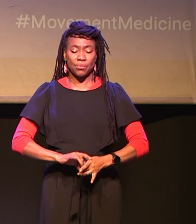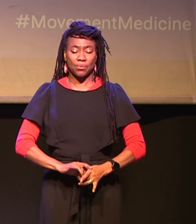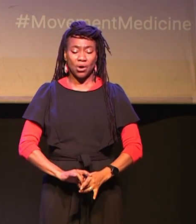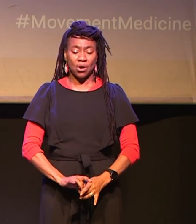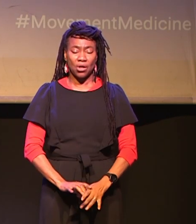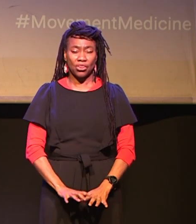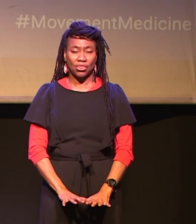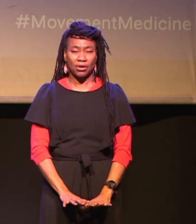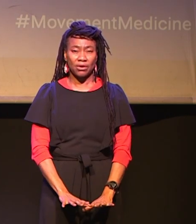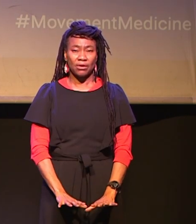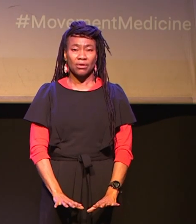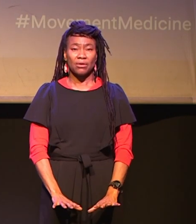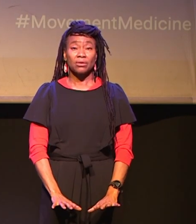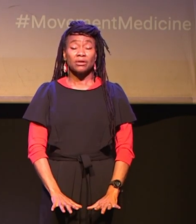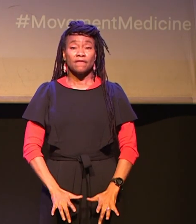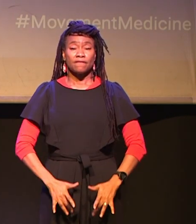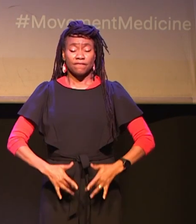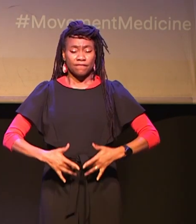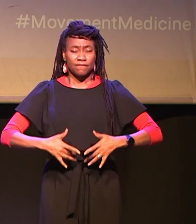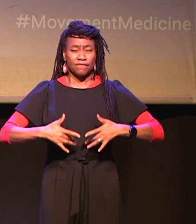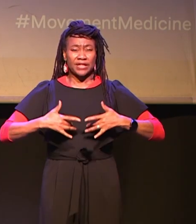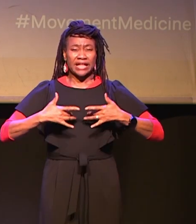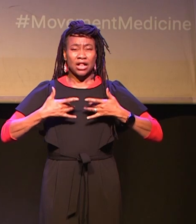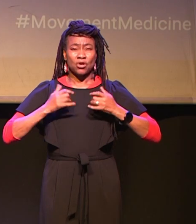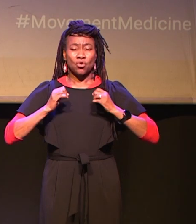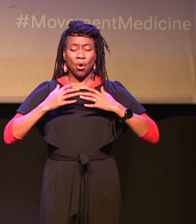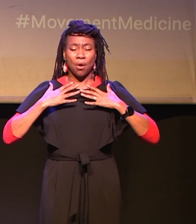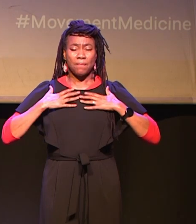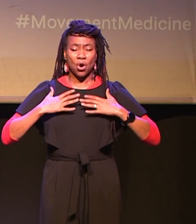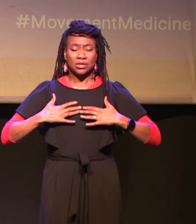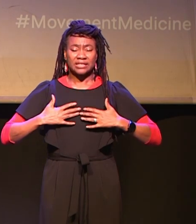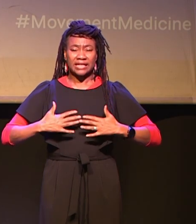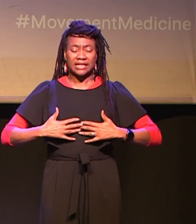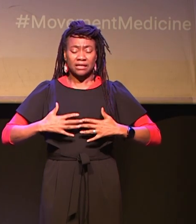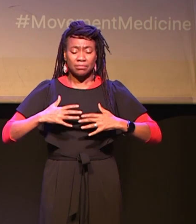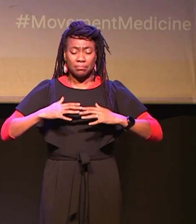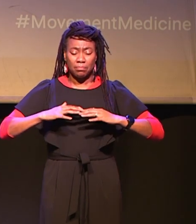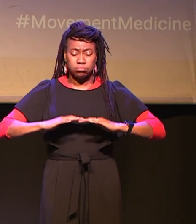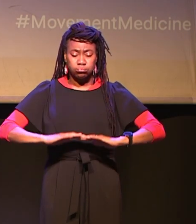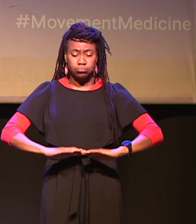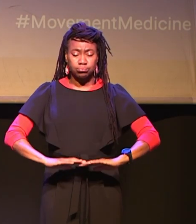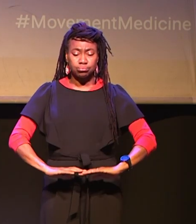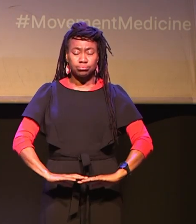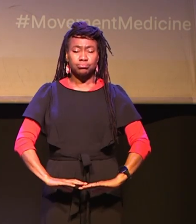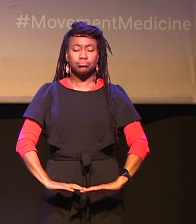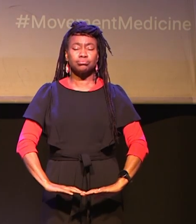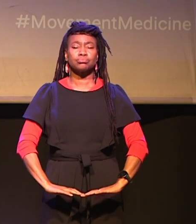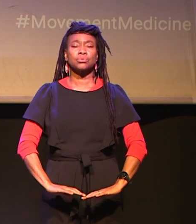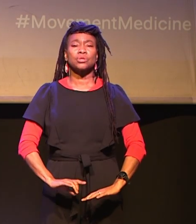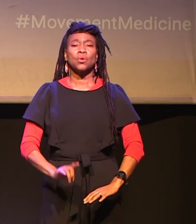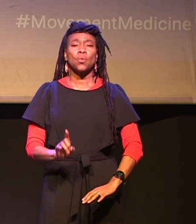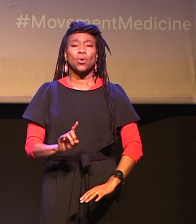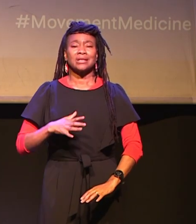Can you feel for that place with your body, with your being? What needs to loosen or let go? What needs